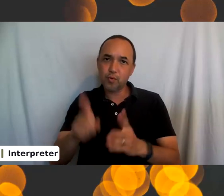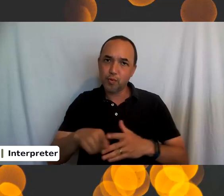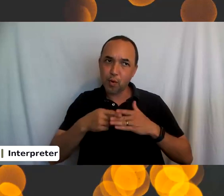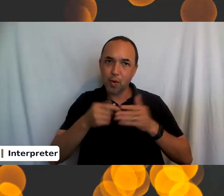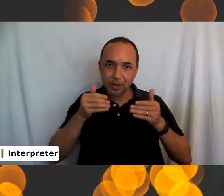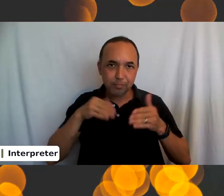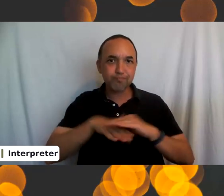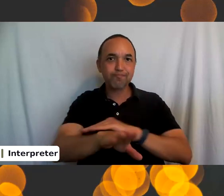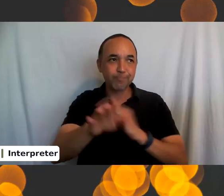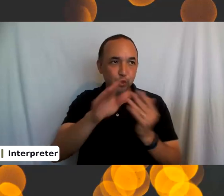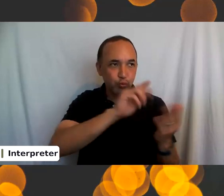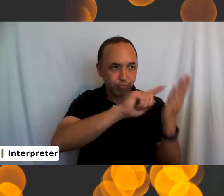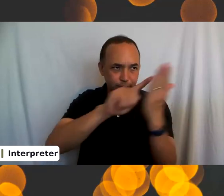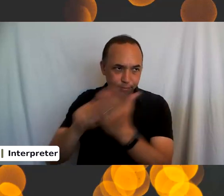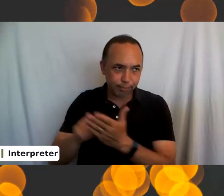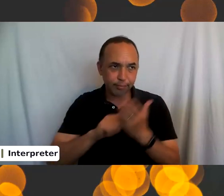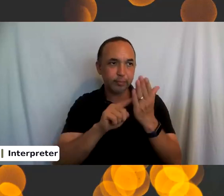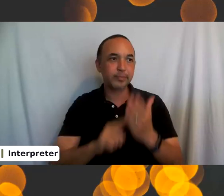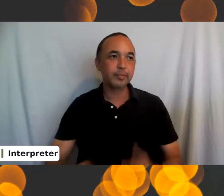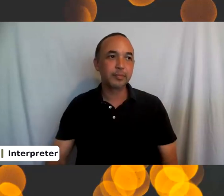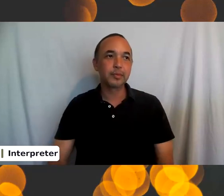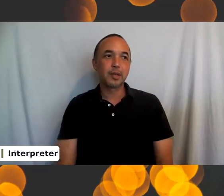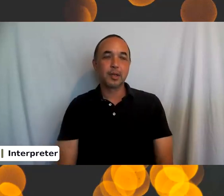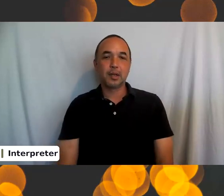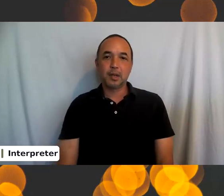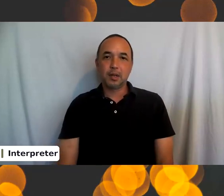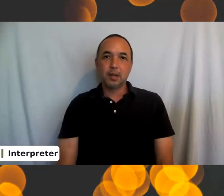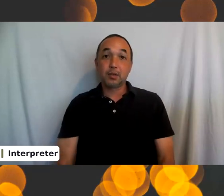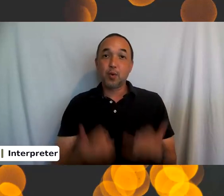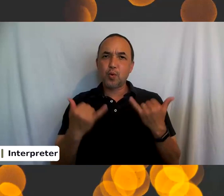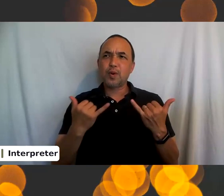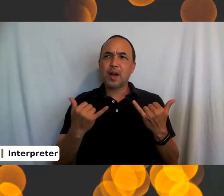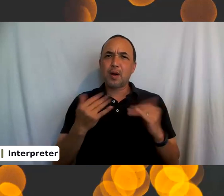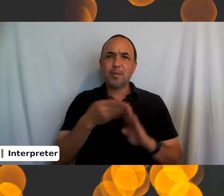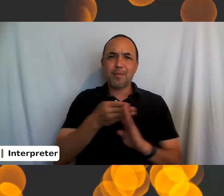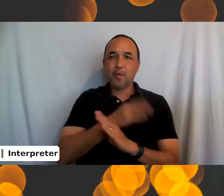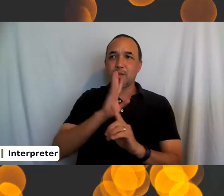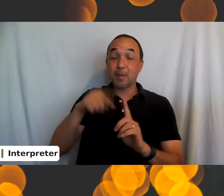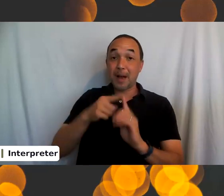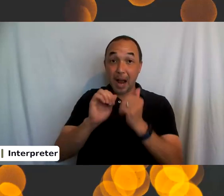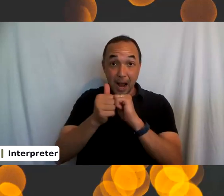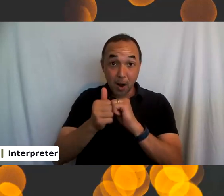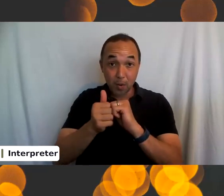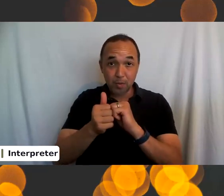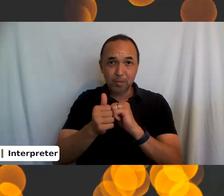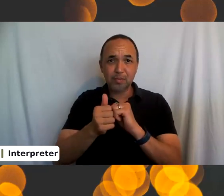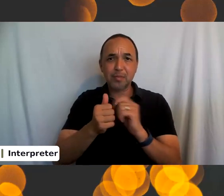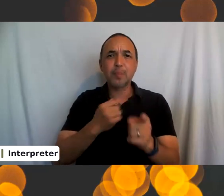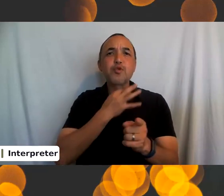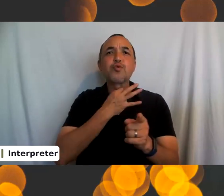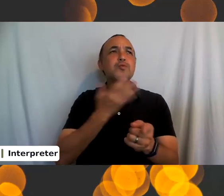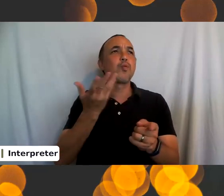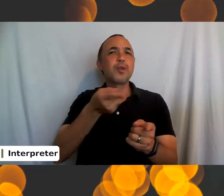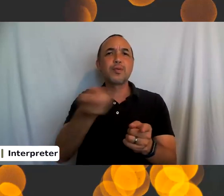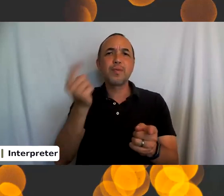of investigation, think about what a ghost could be. Like, what can a ghost be? What do we think a ghost